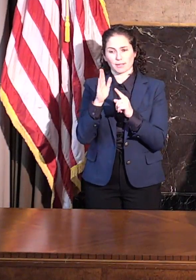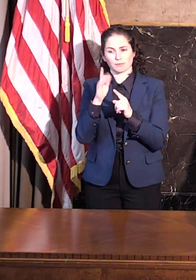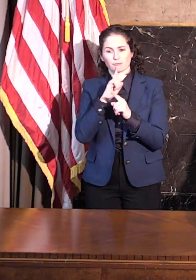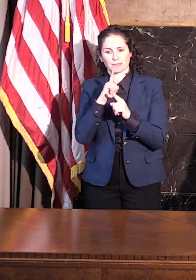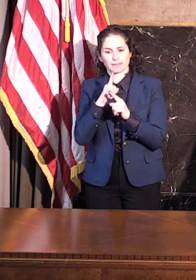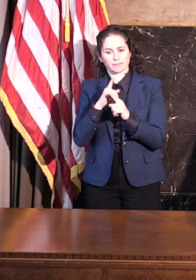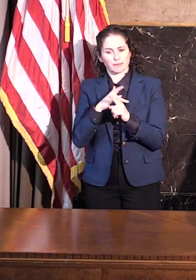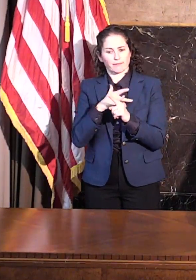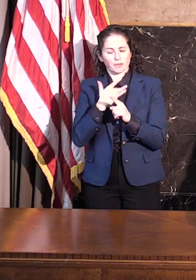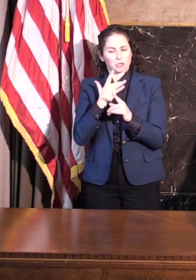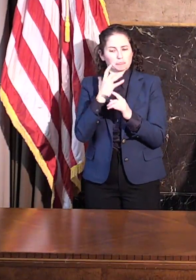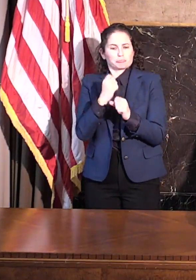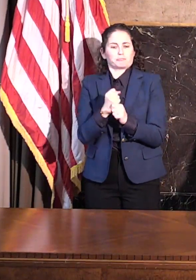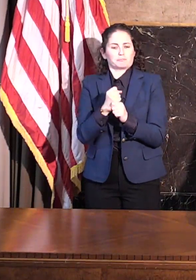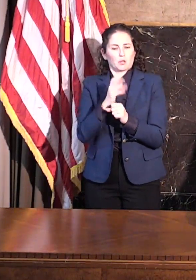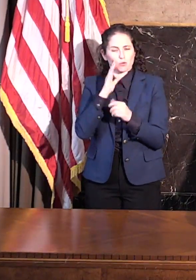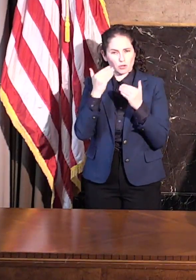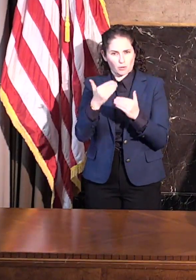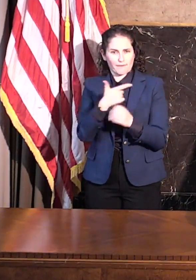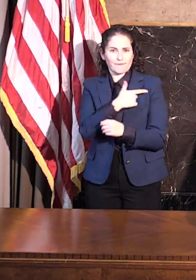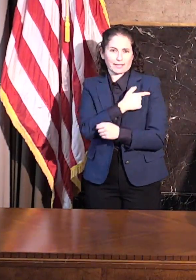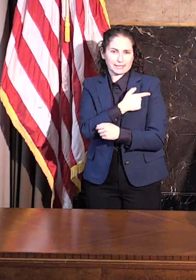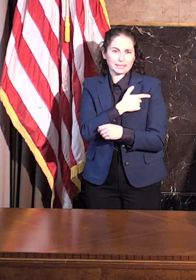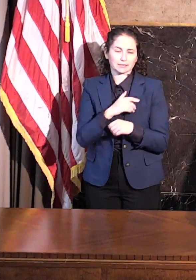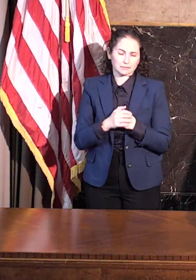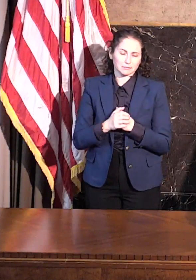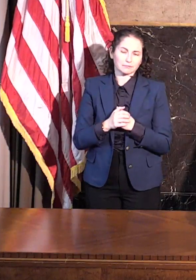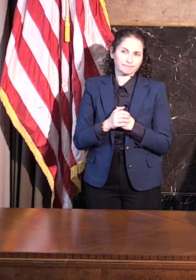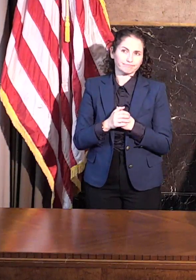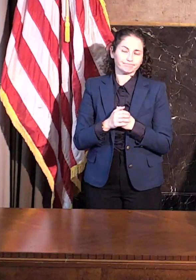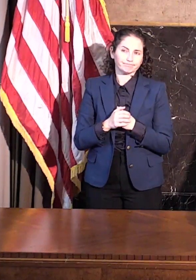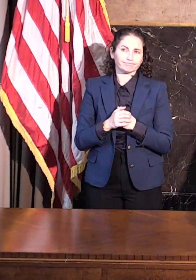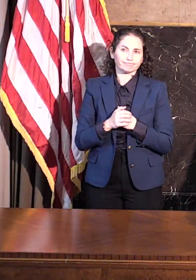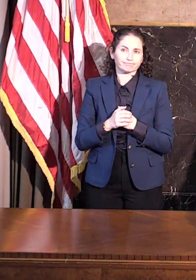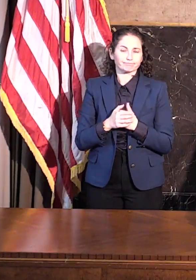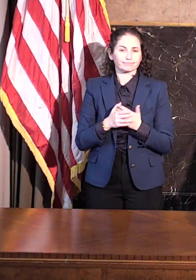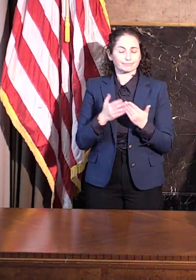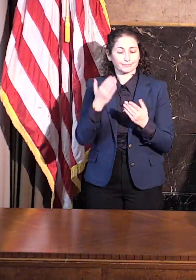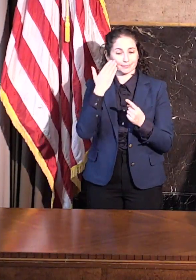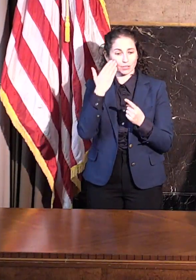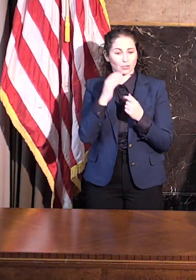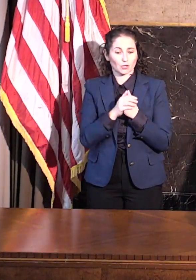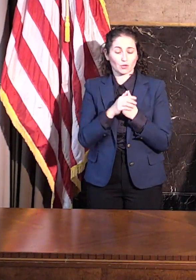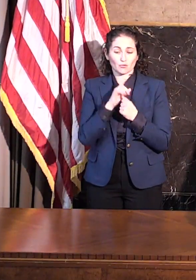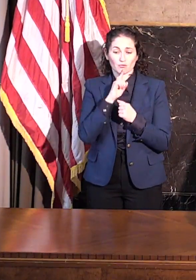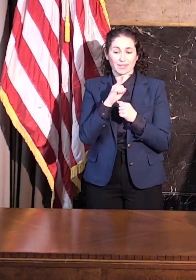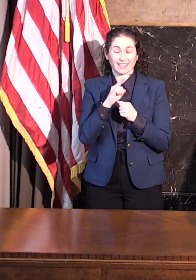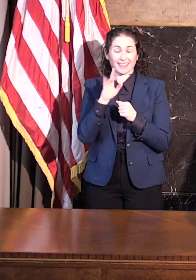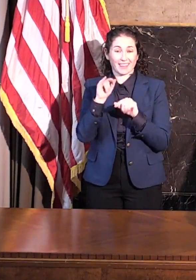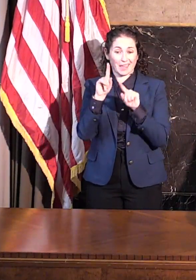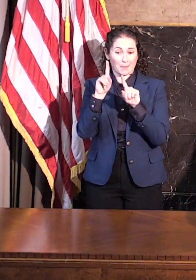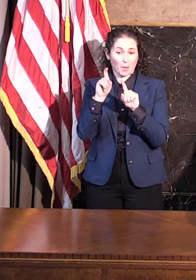in, and who are y'all trying to target the most with this outreach campaign? Well, there are hesitant